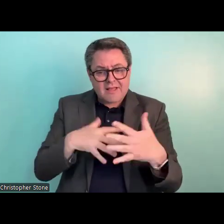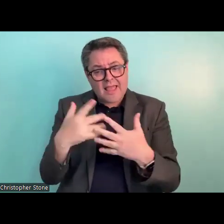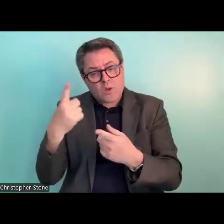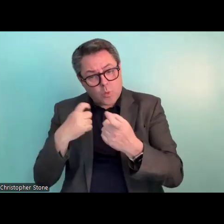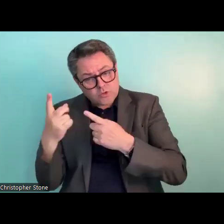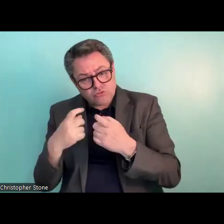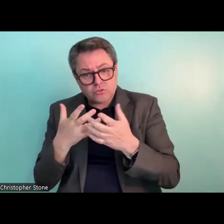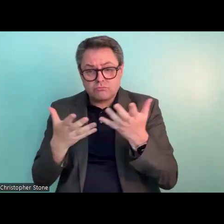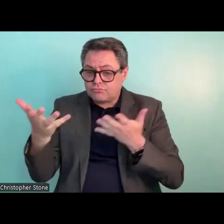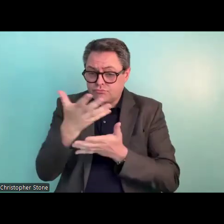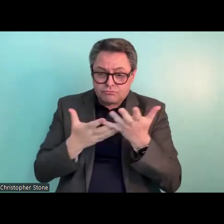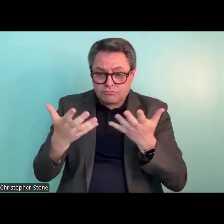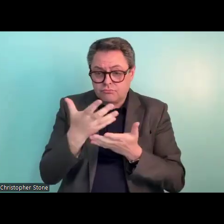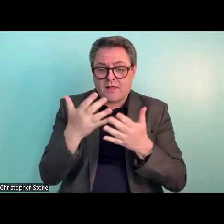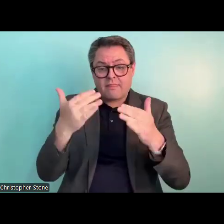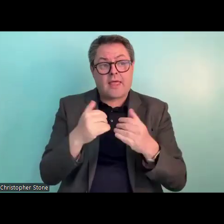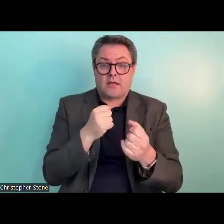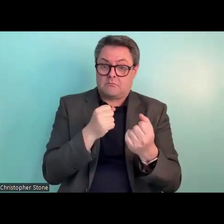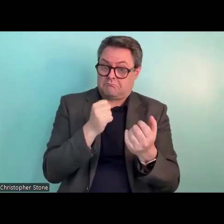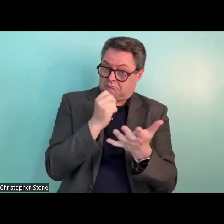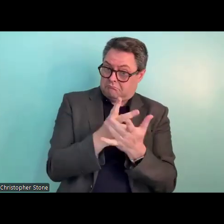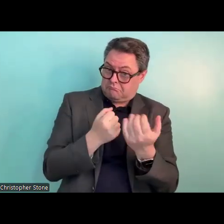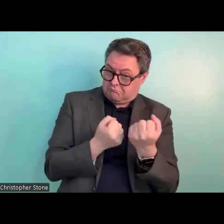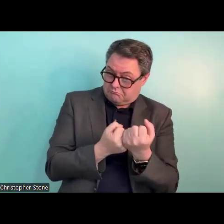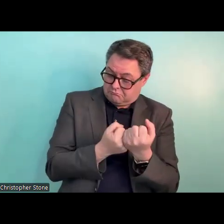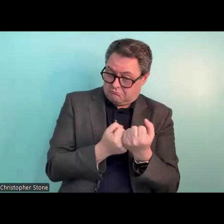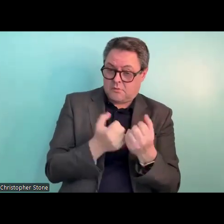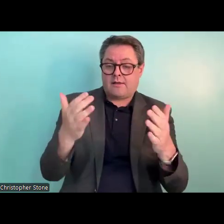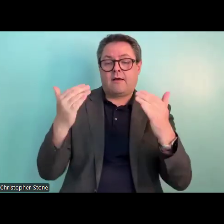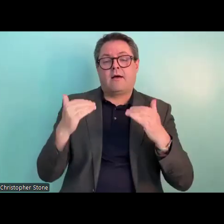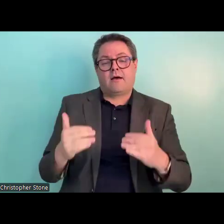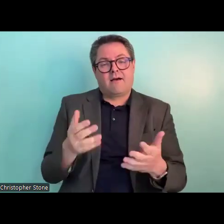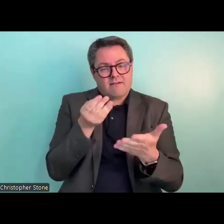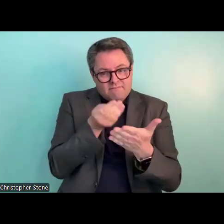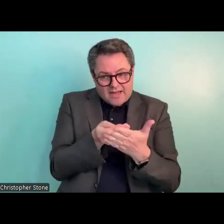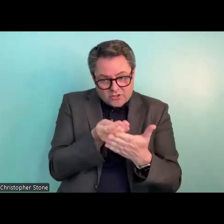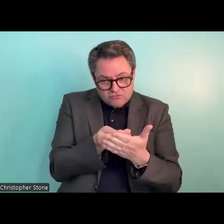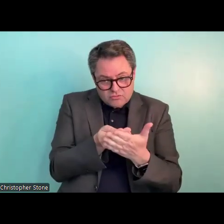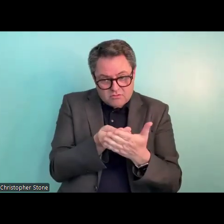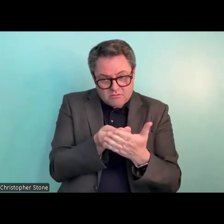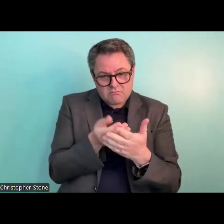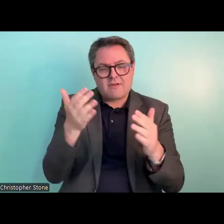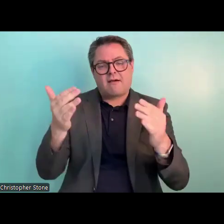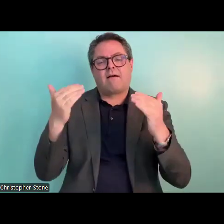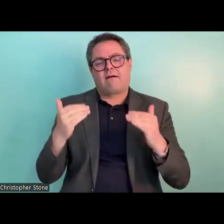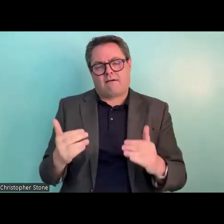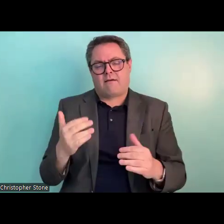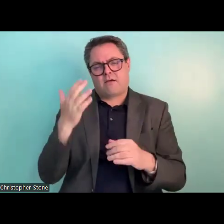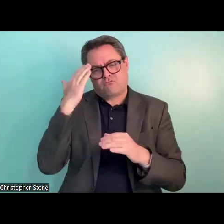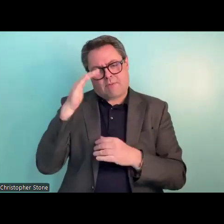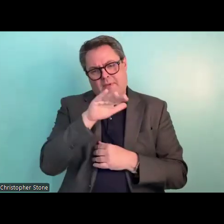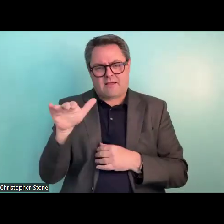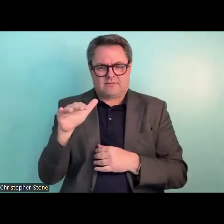look to the annual report, which has been disseminated, and if people have questions around that, there'll be an opportunity for members to be able to ask those